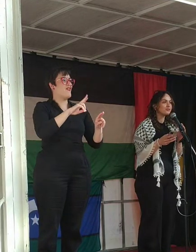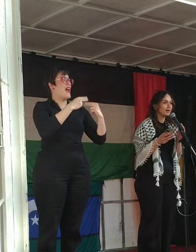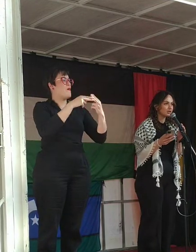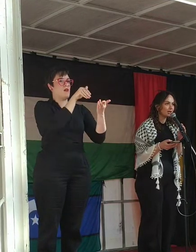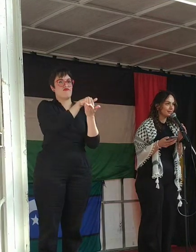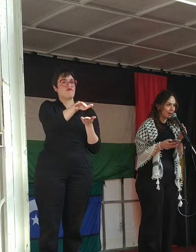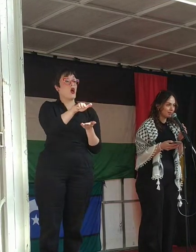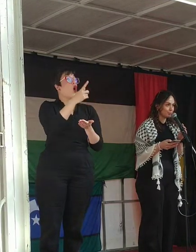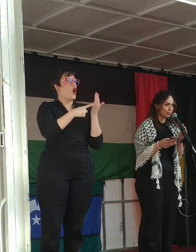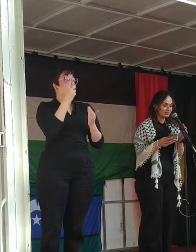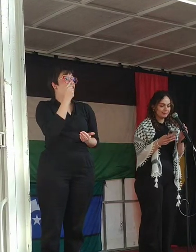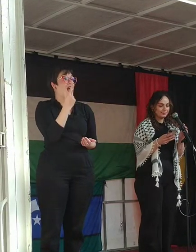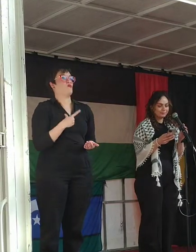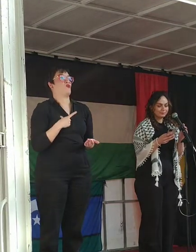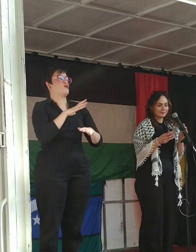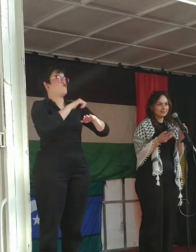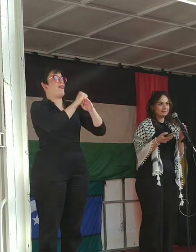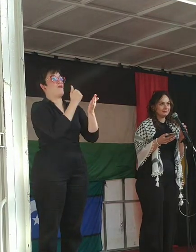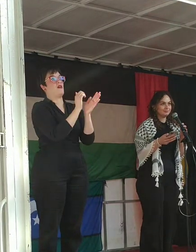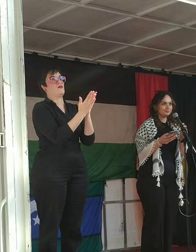was because of my Australian passport.